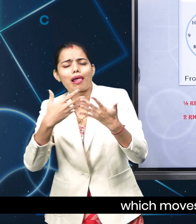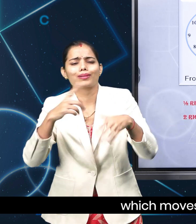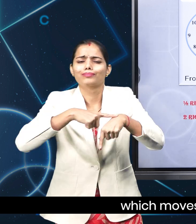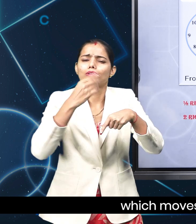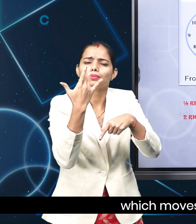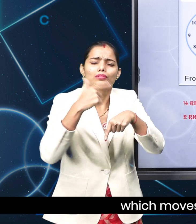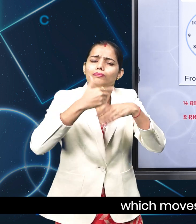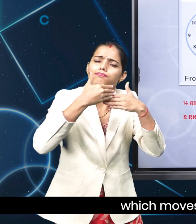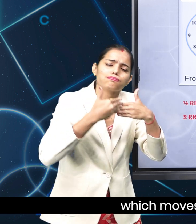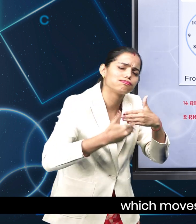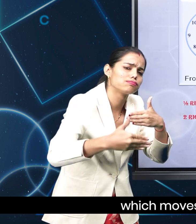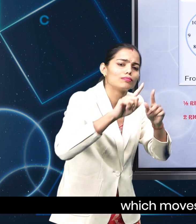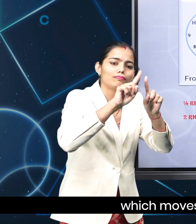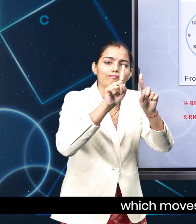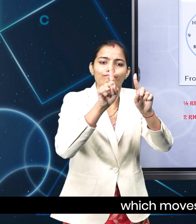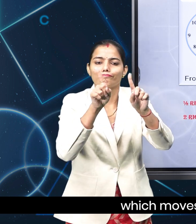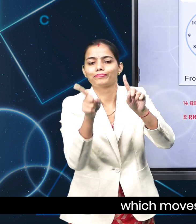moves clockwise in every minute.